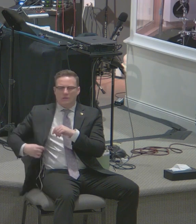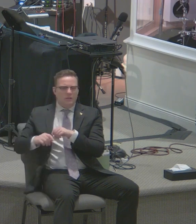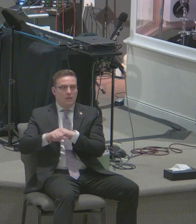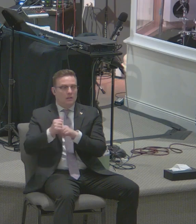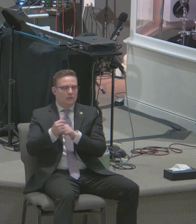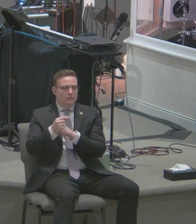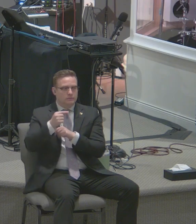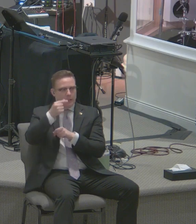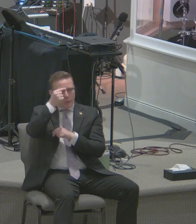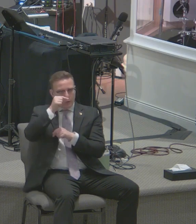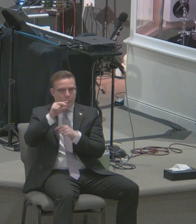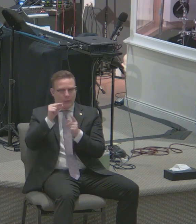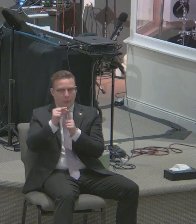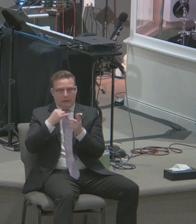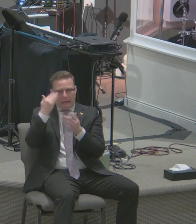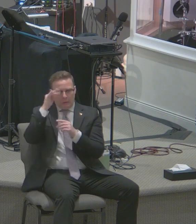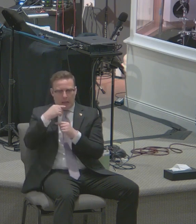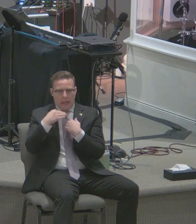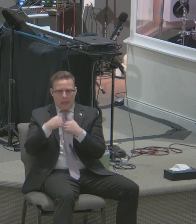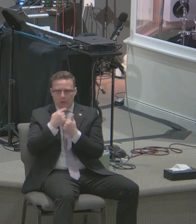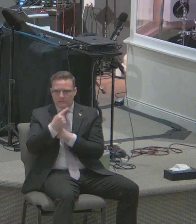here,